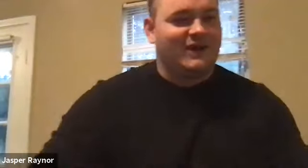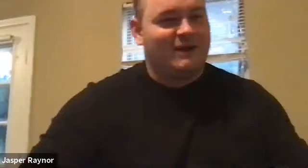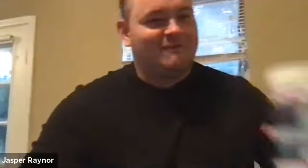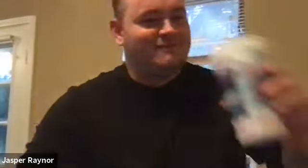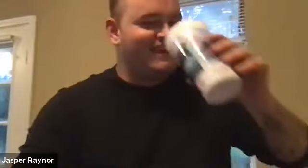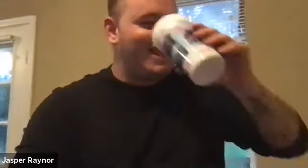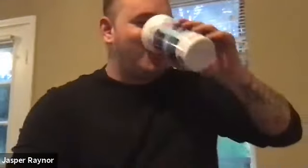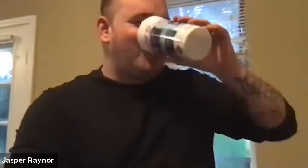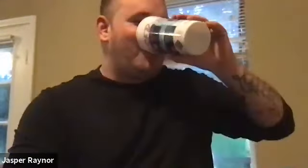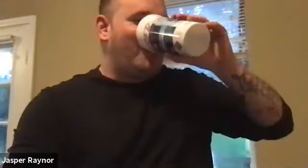up.